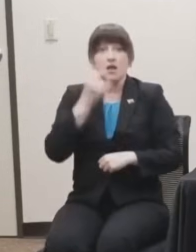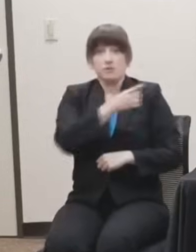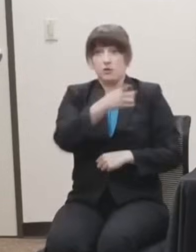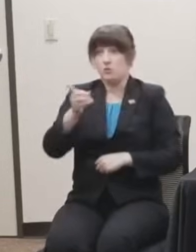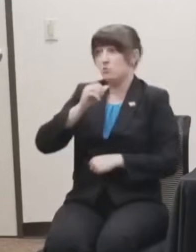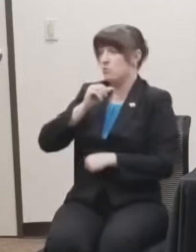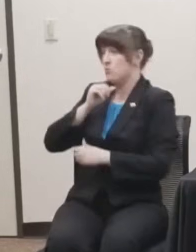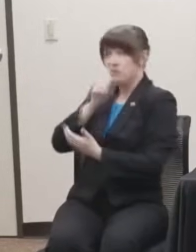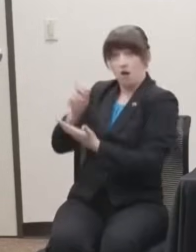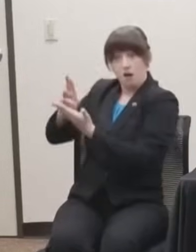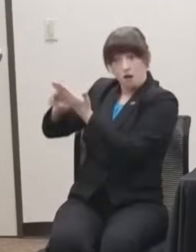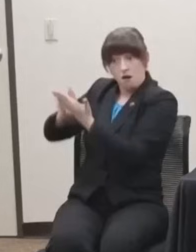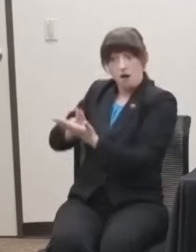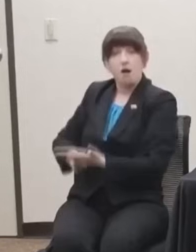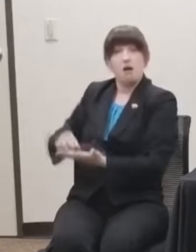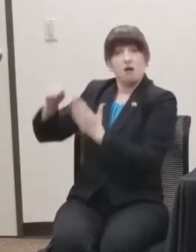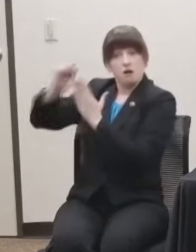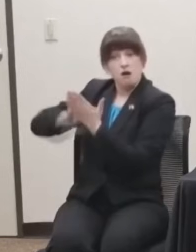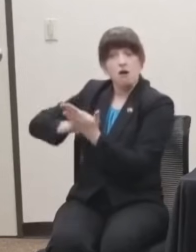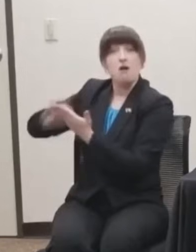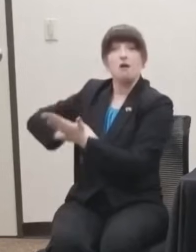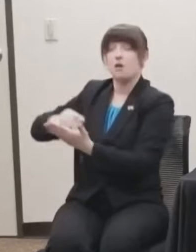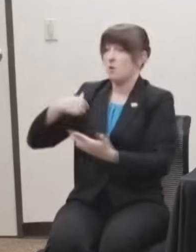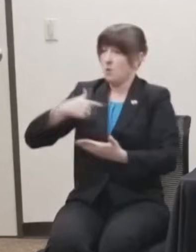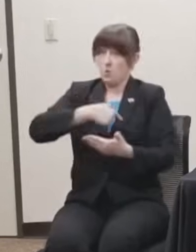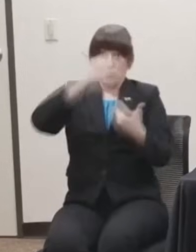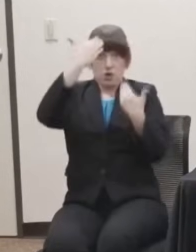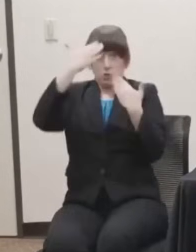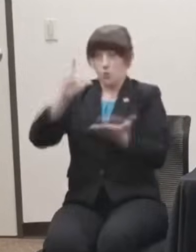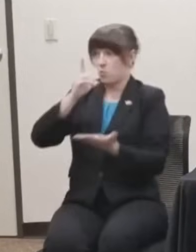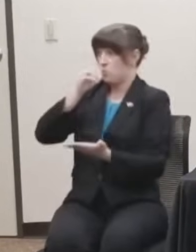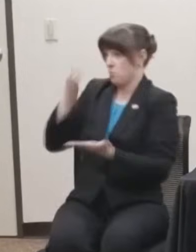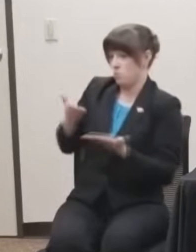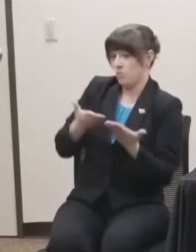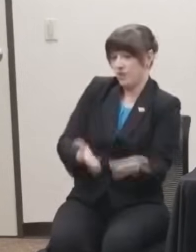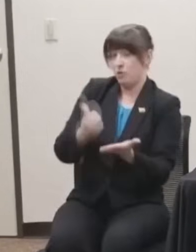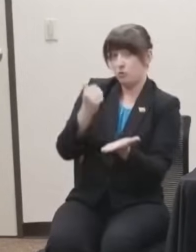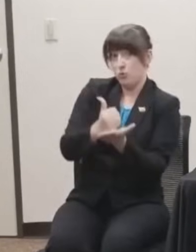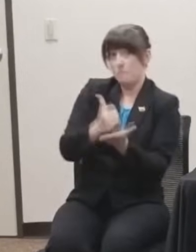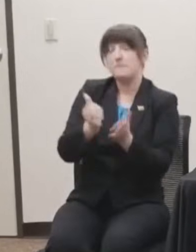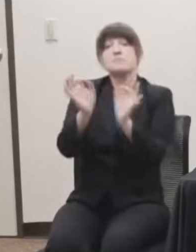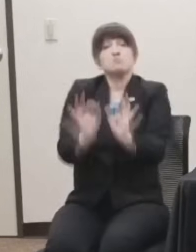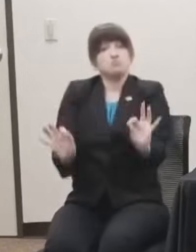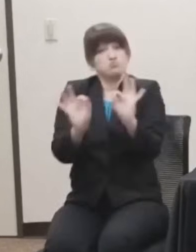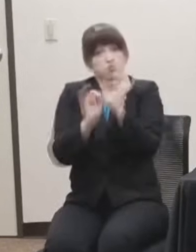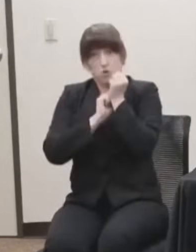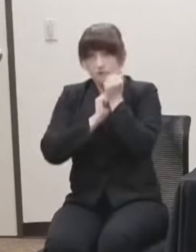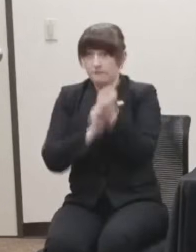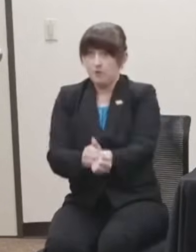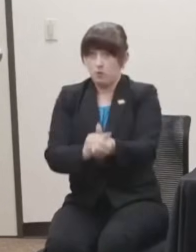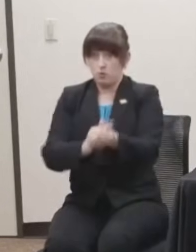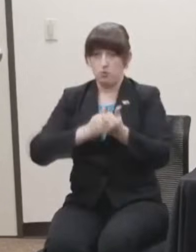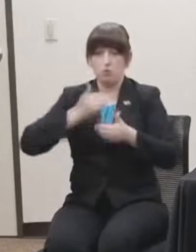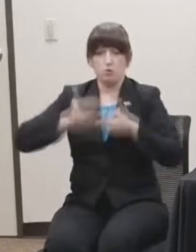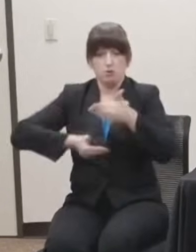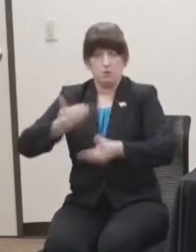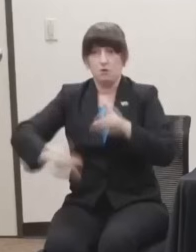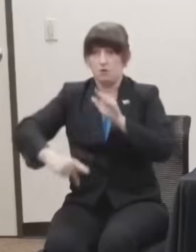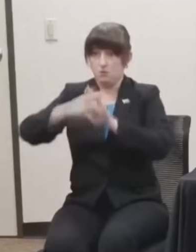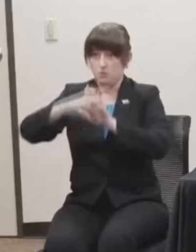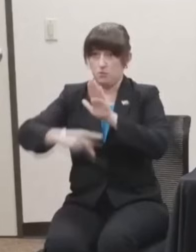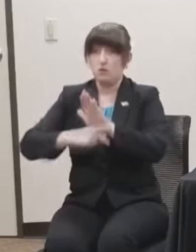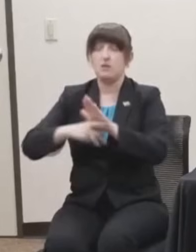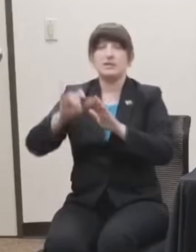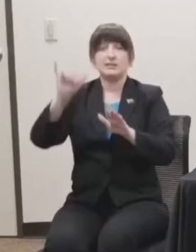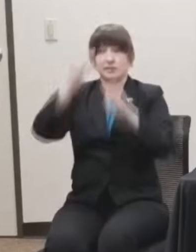now. There is a process that we use to get volunteers into the response, and I'm asking for your help and to get that message out. It's not that we